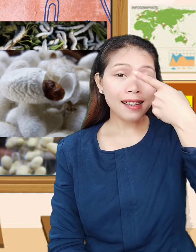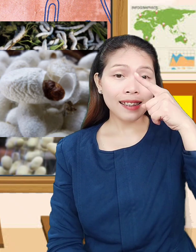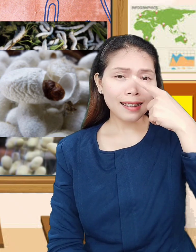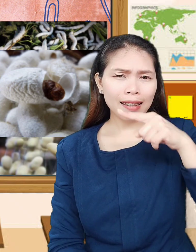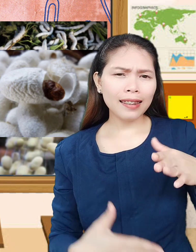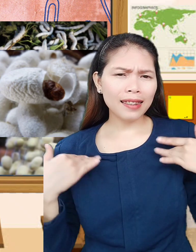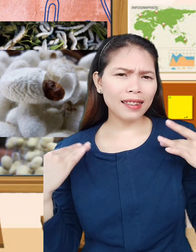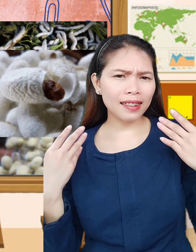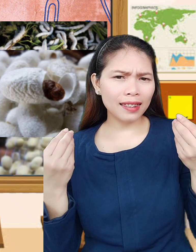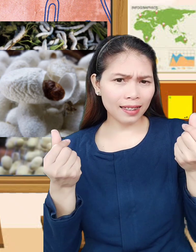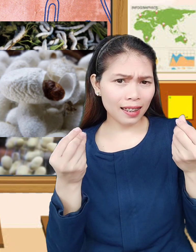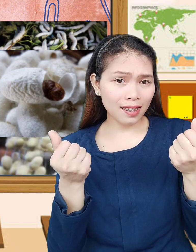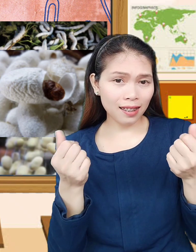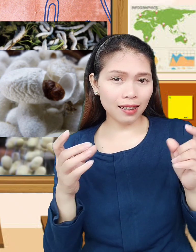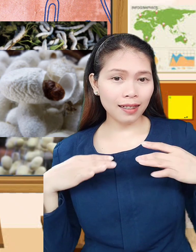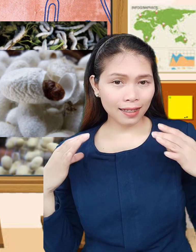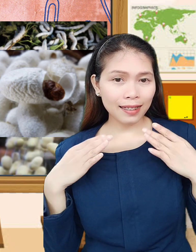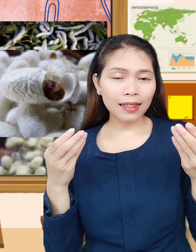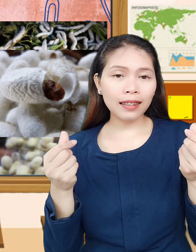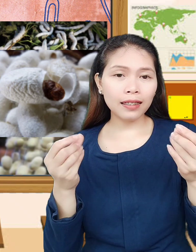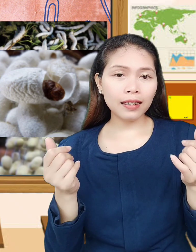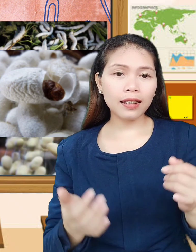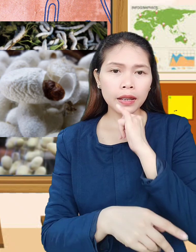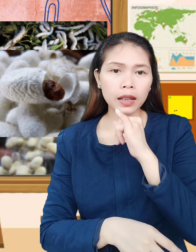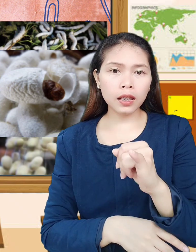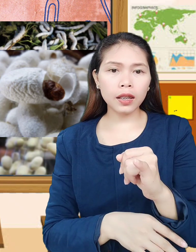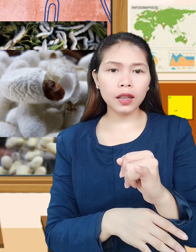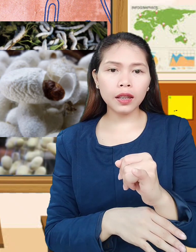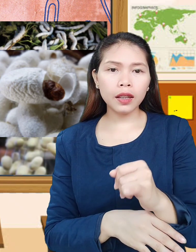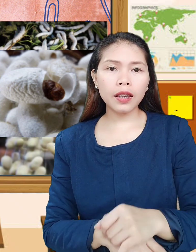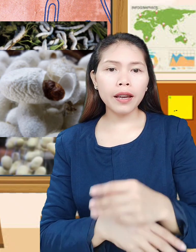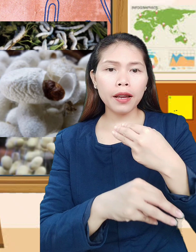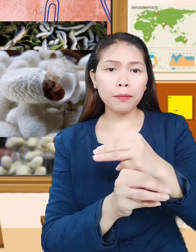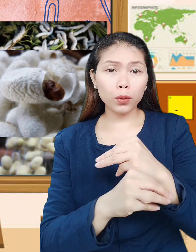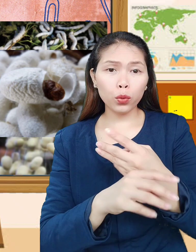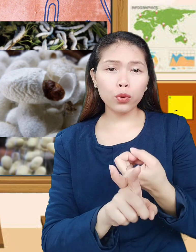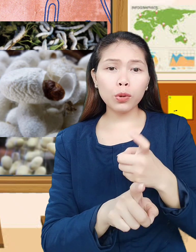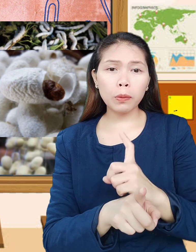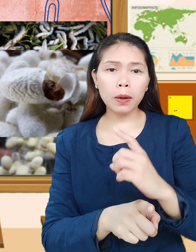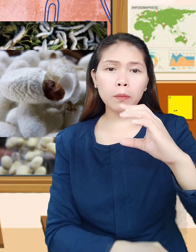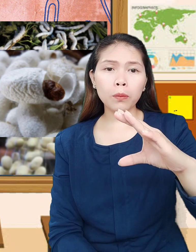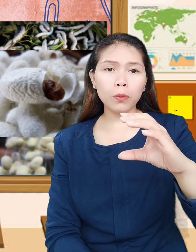Thai silk is produced from the cocoons